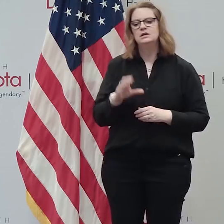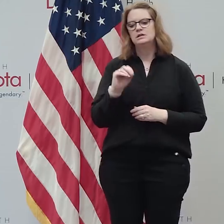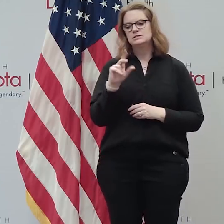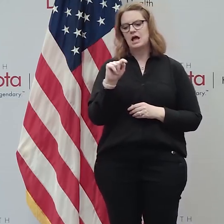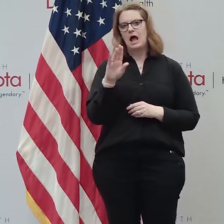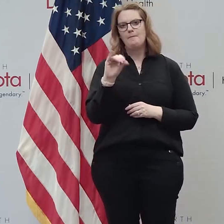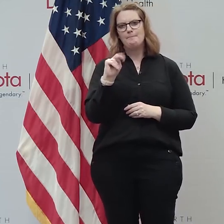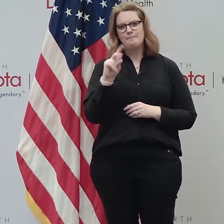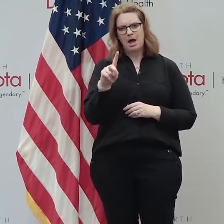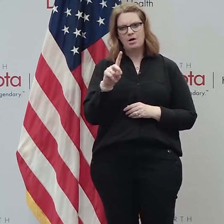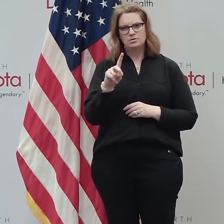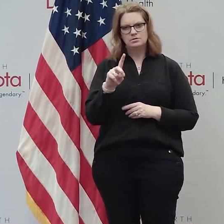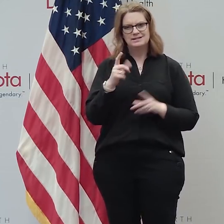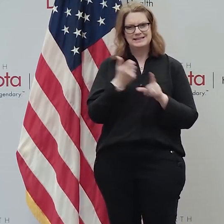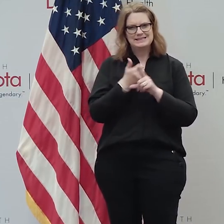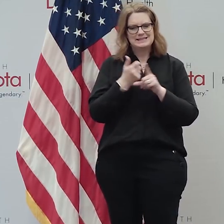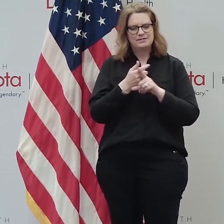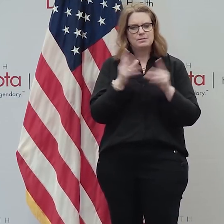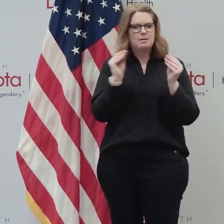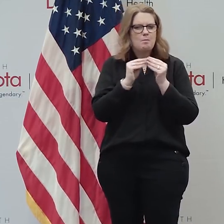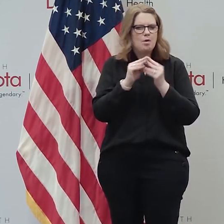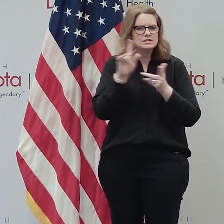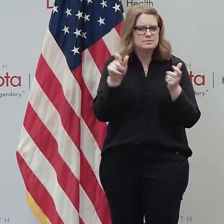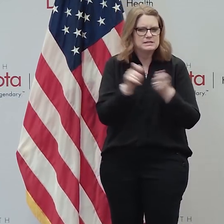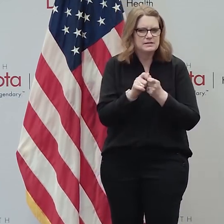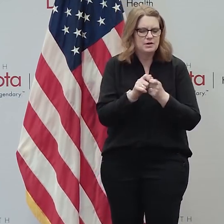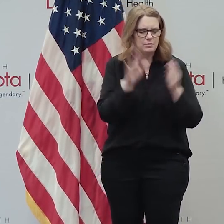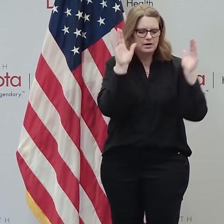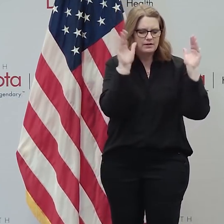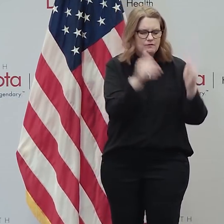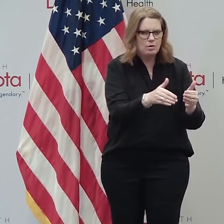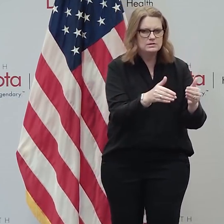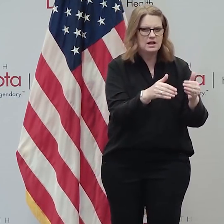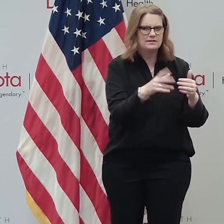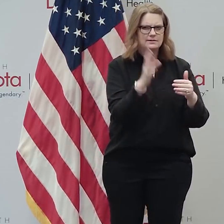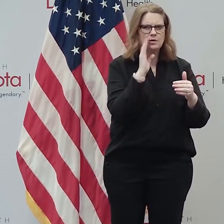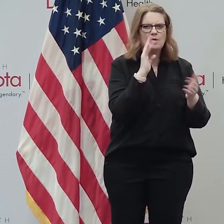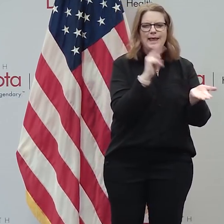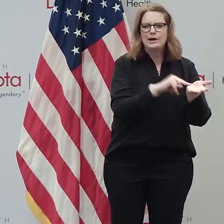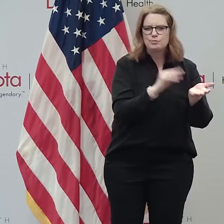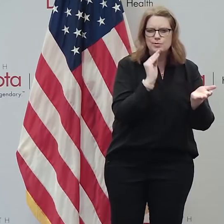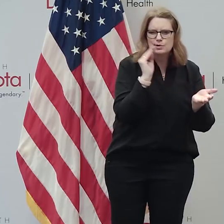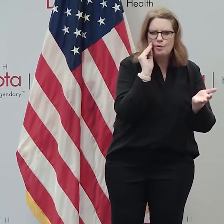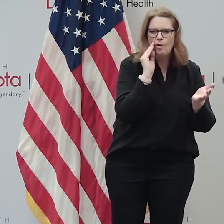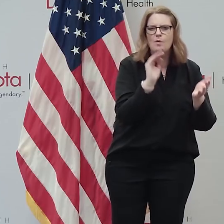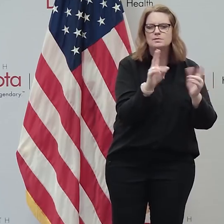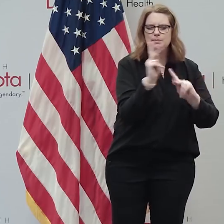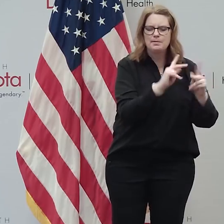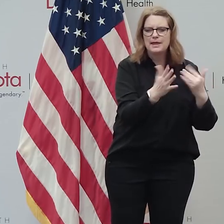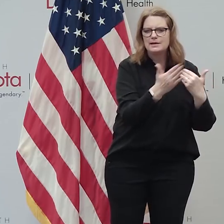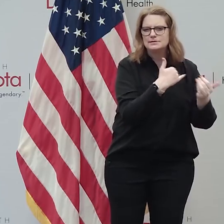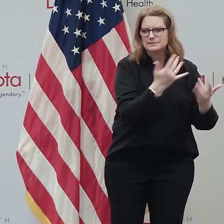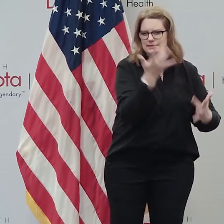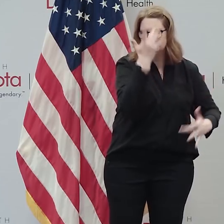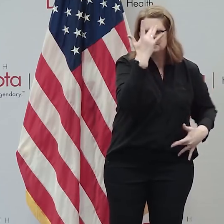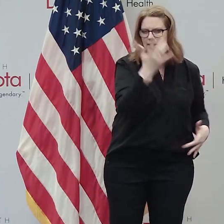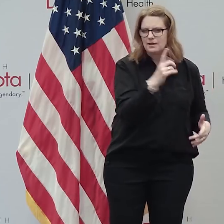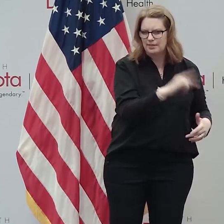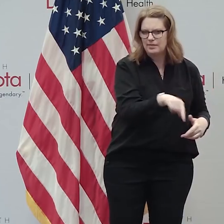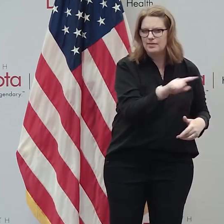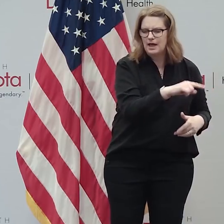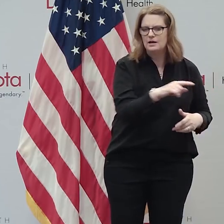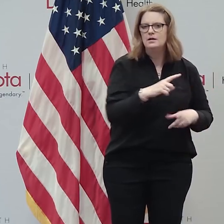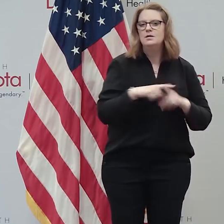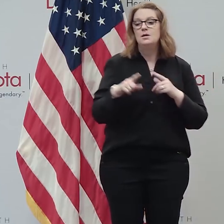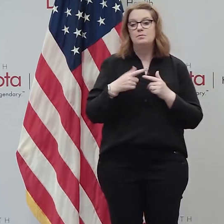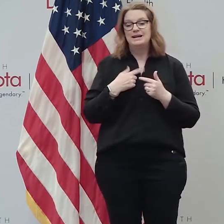targeted. A lot of that's going to be around vulnerable populations. So we'll still have hundreds and hundreds of tests being taken a day, but those are going to, for the near term,